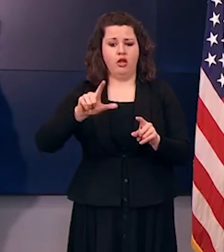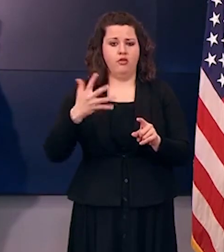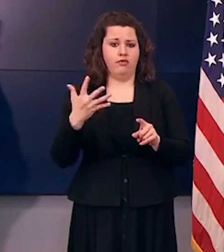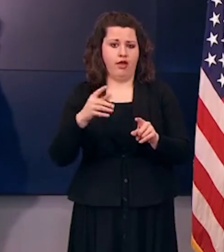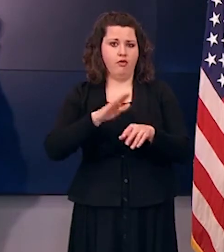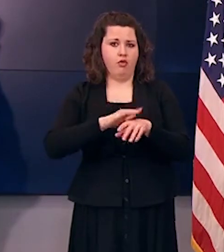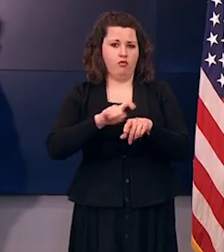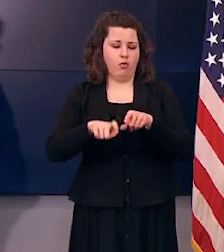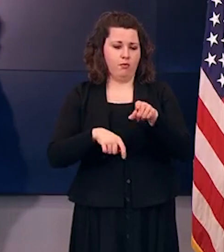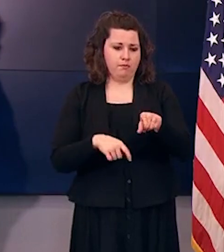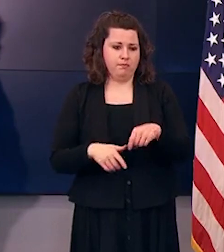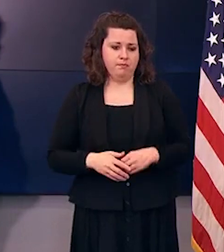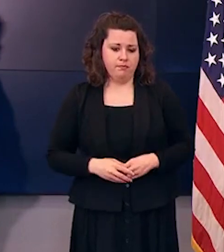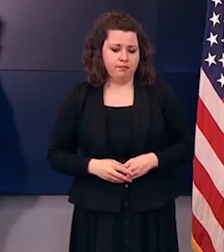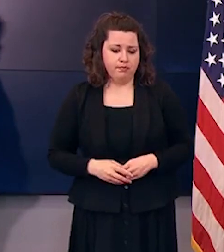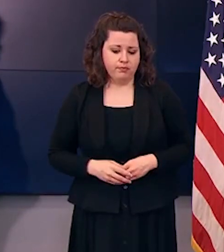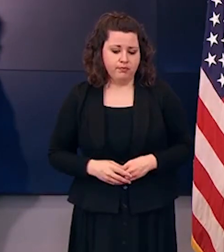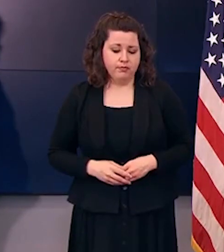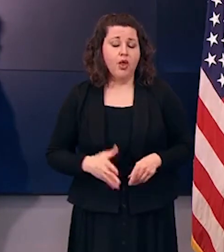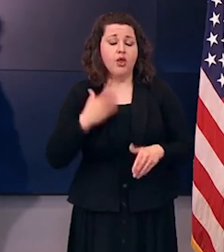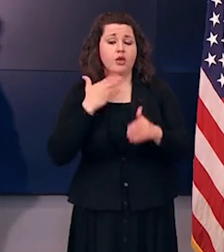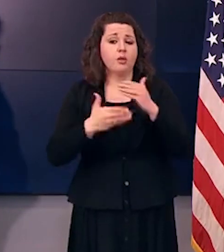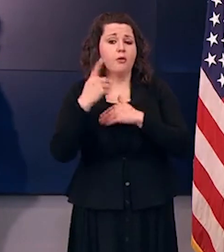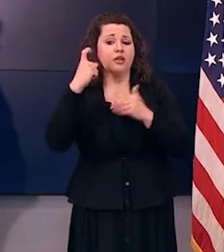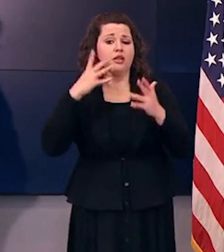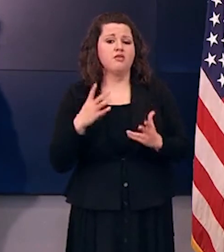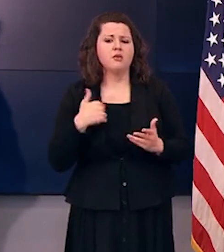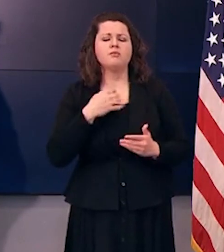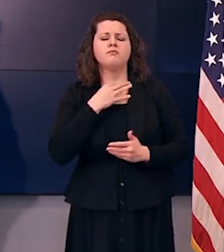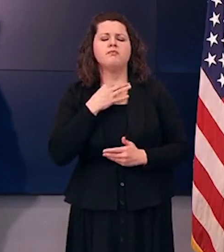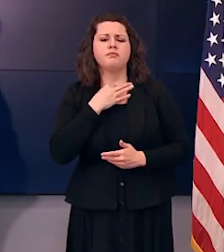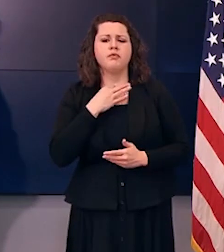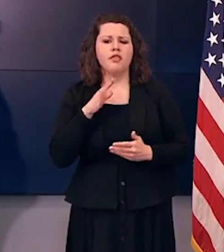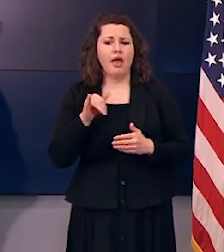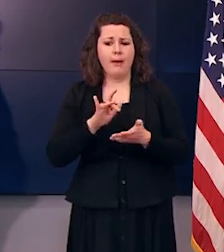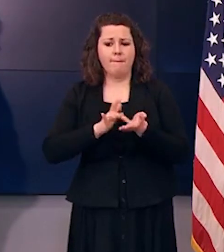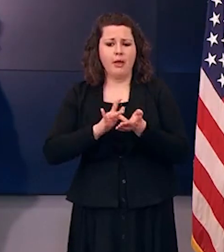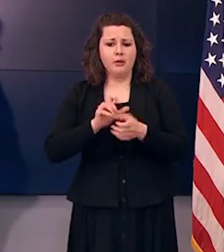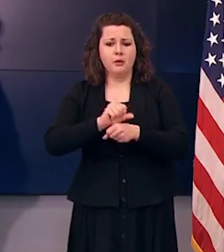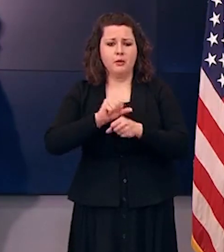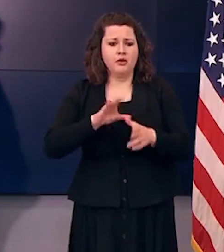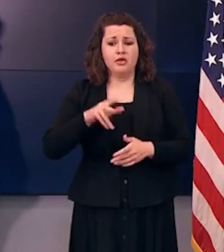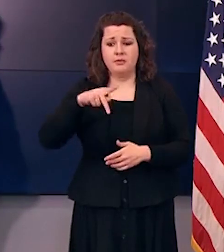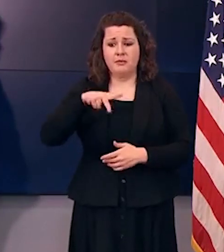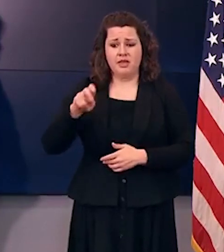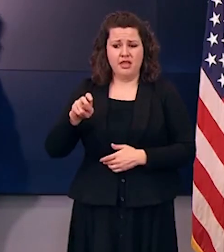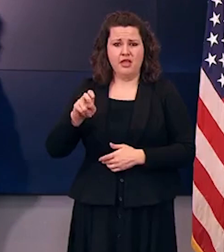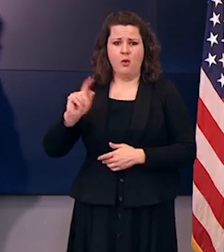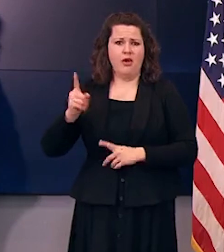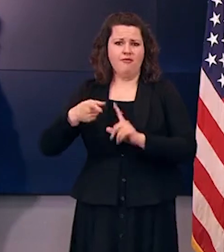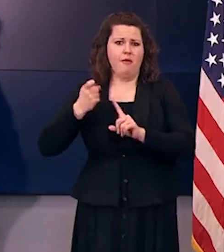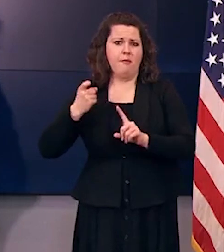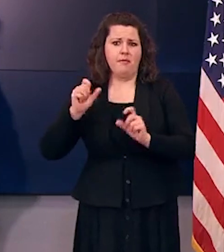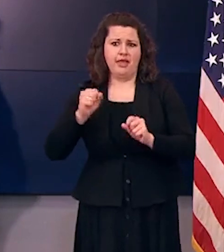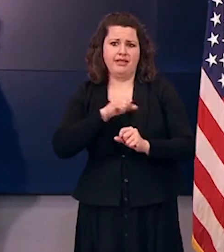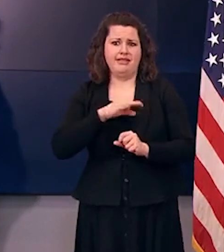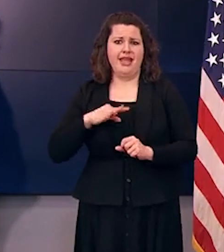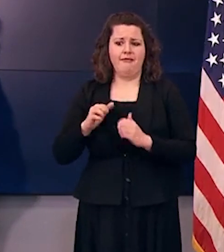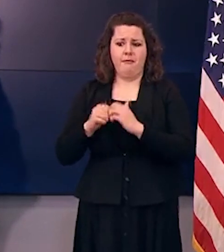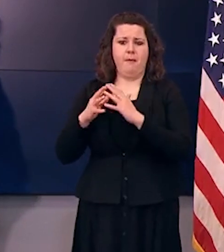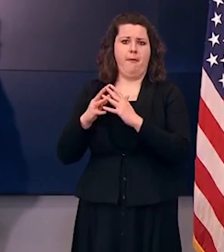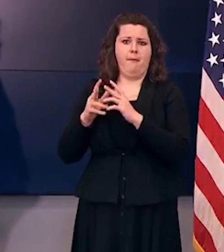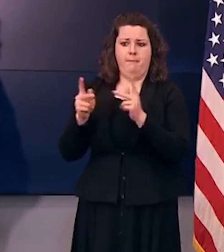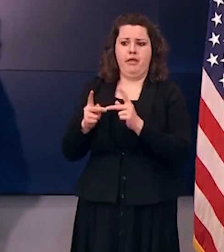morning, Governor. We are curious where the medical personnel and PPE are coming from to staff the pop-up